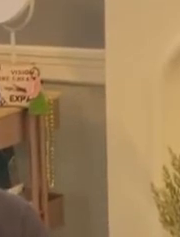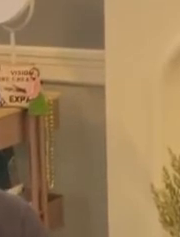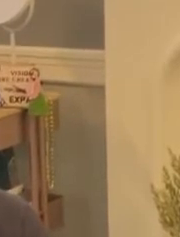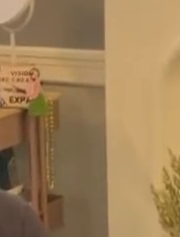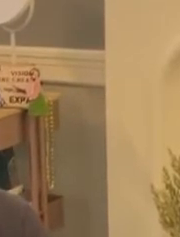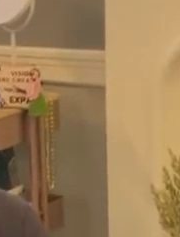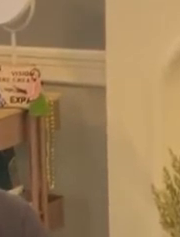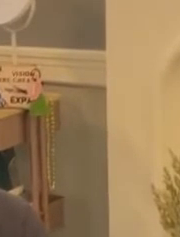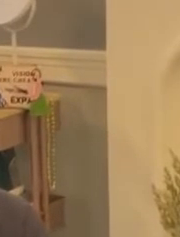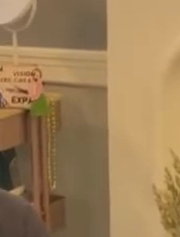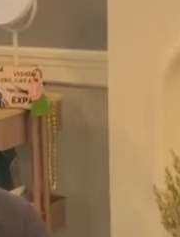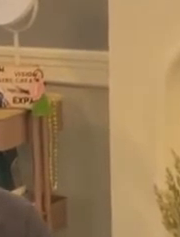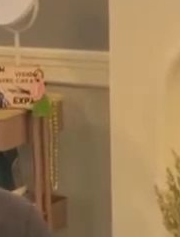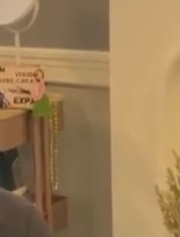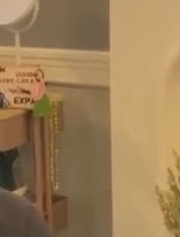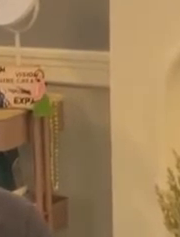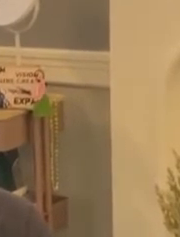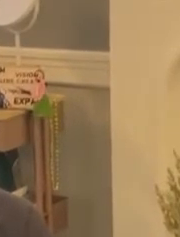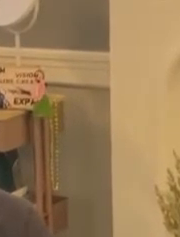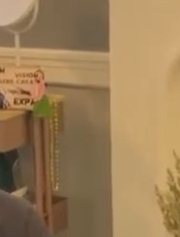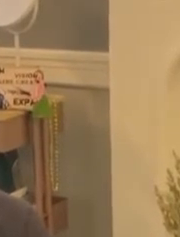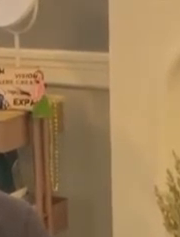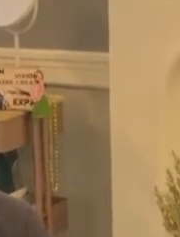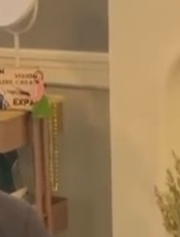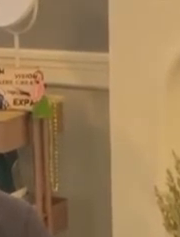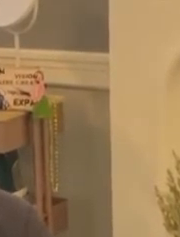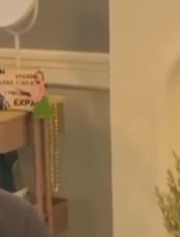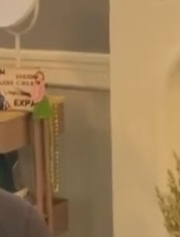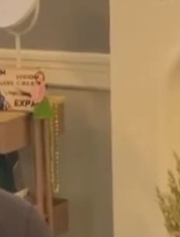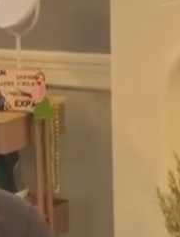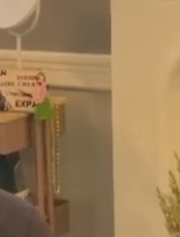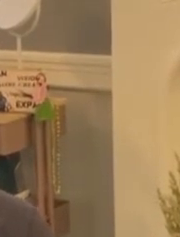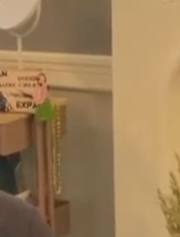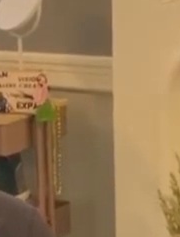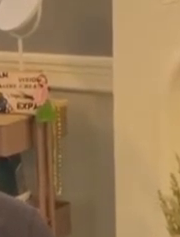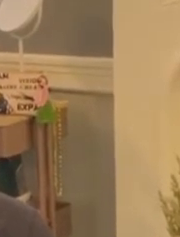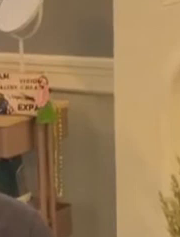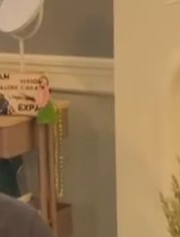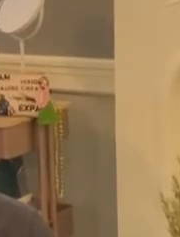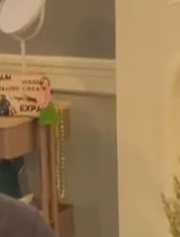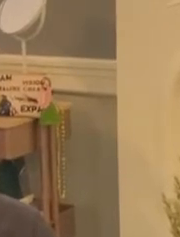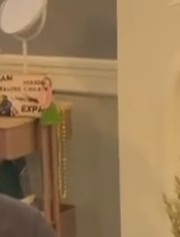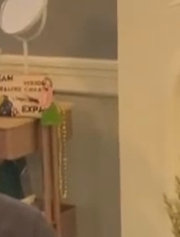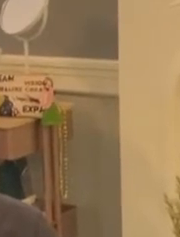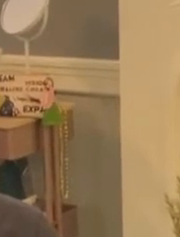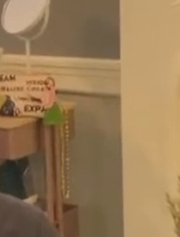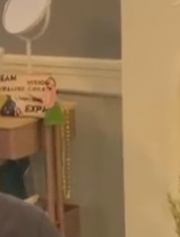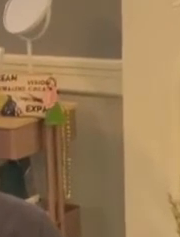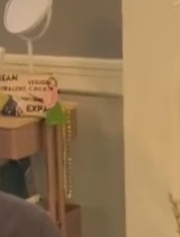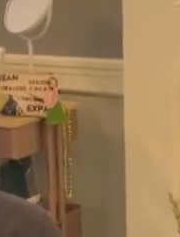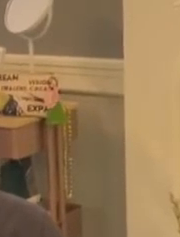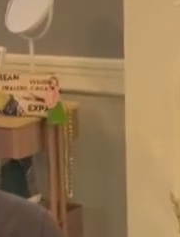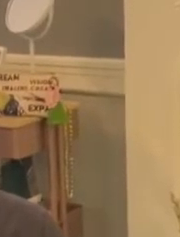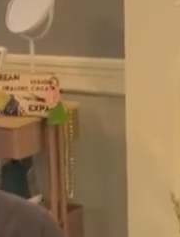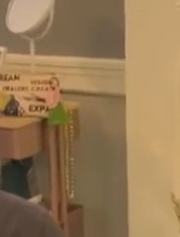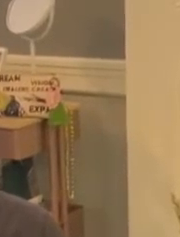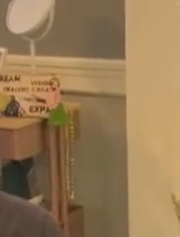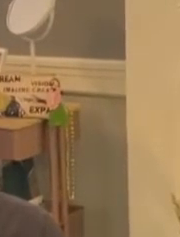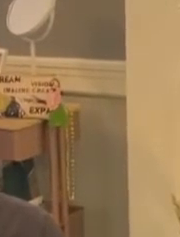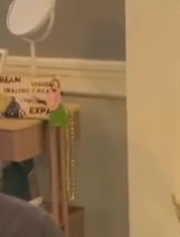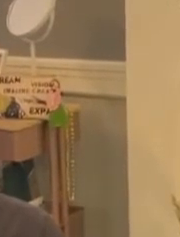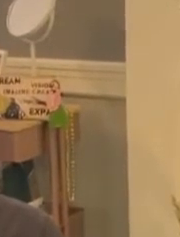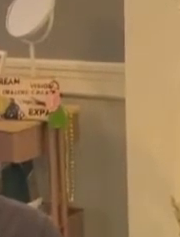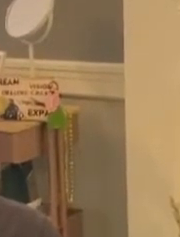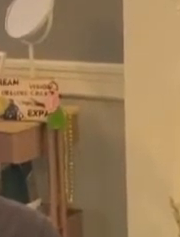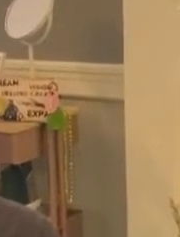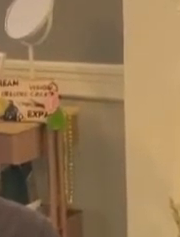known. Please reward them for their sacrifice and service. Almighty God, you know every veteran by name. You